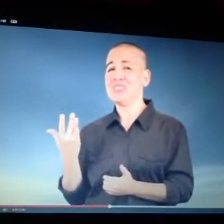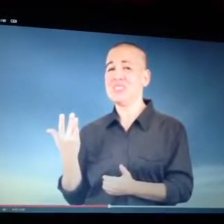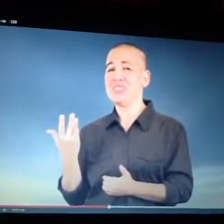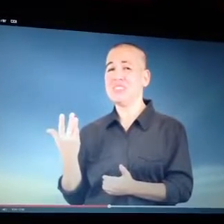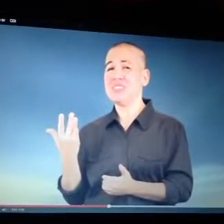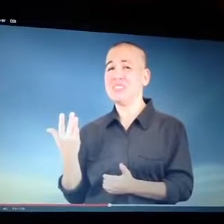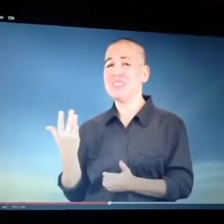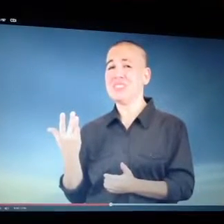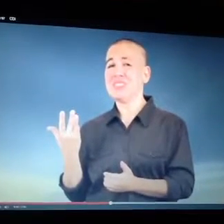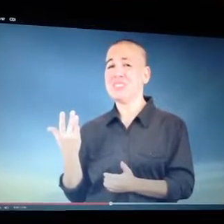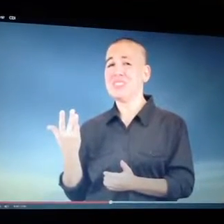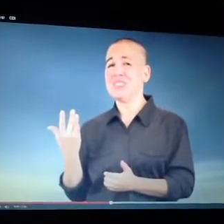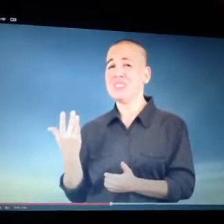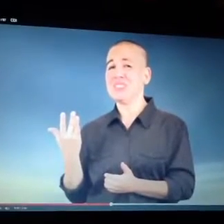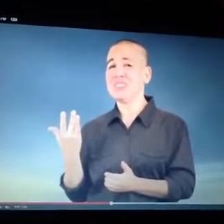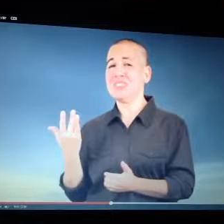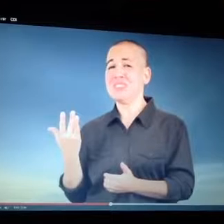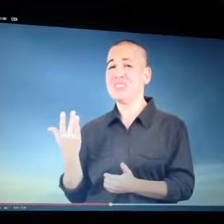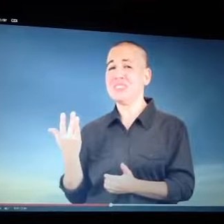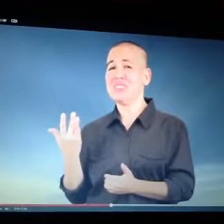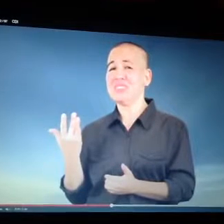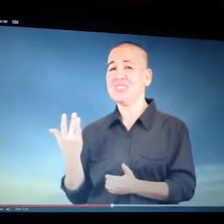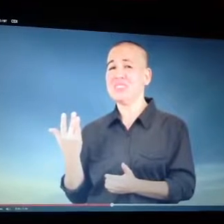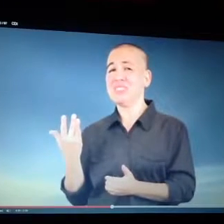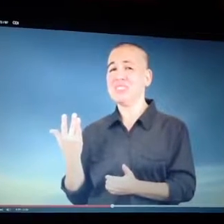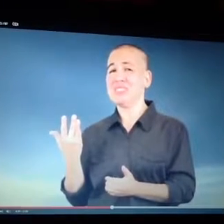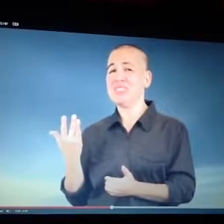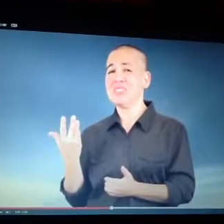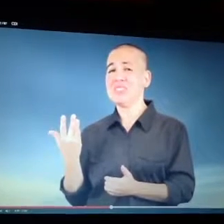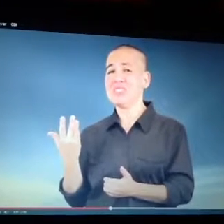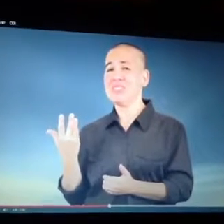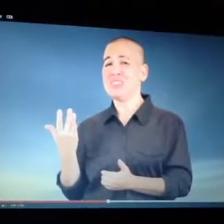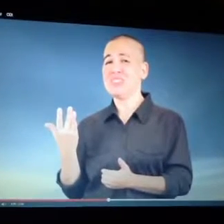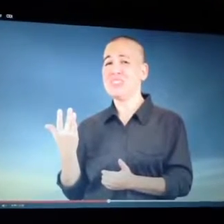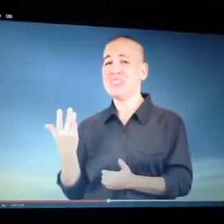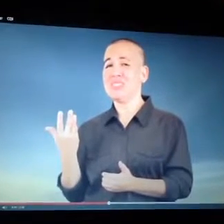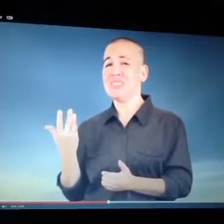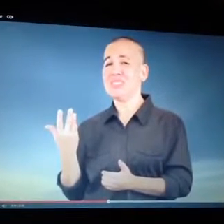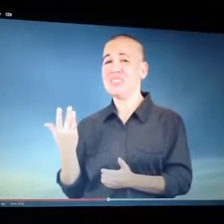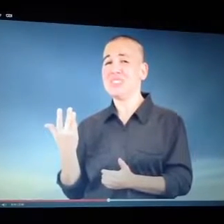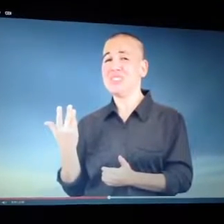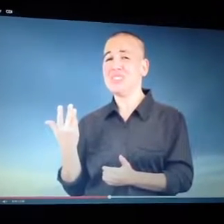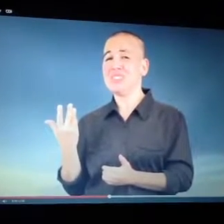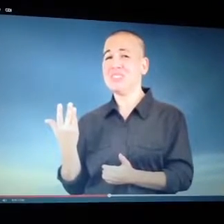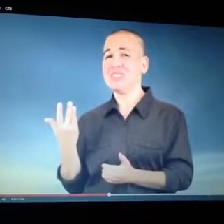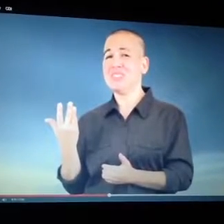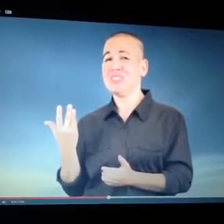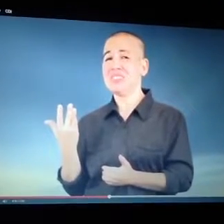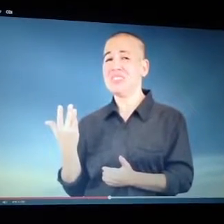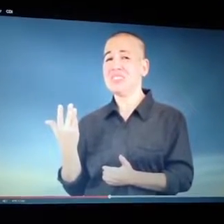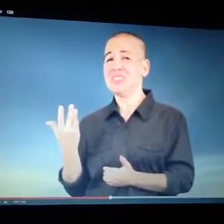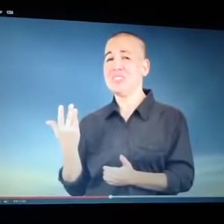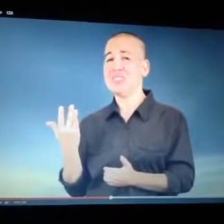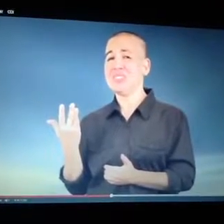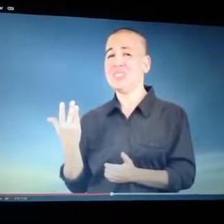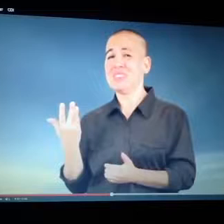started, when a person heard the word interpreter, they thought about, what do we need an interpreter